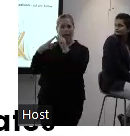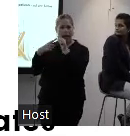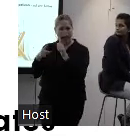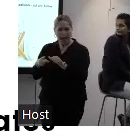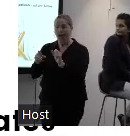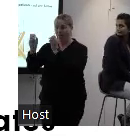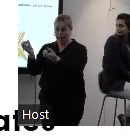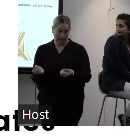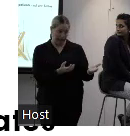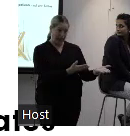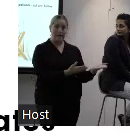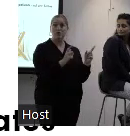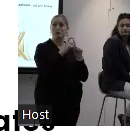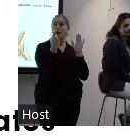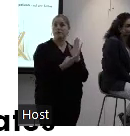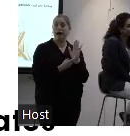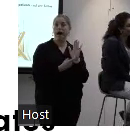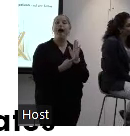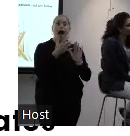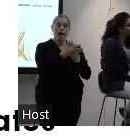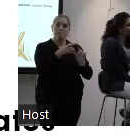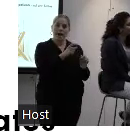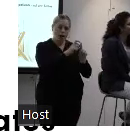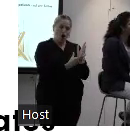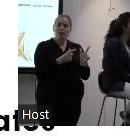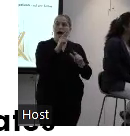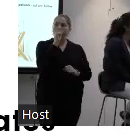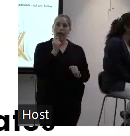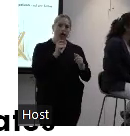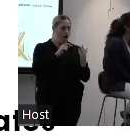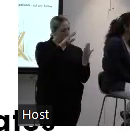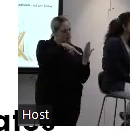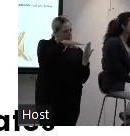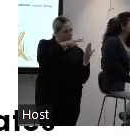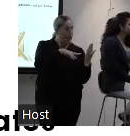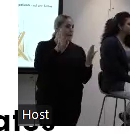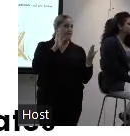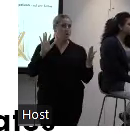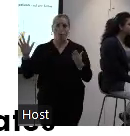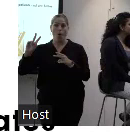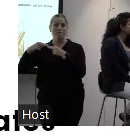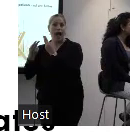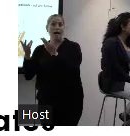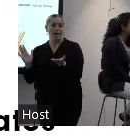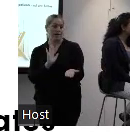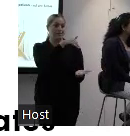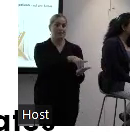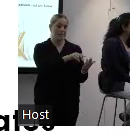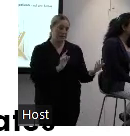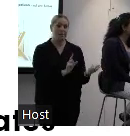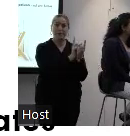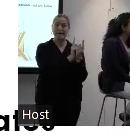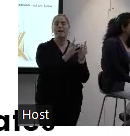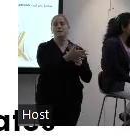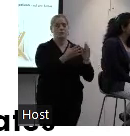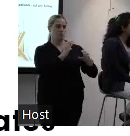with the families on the day because they had all of that valuable information completed beforehand. So it was a proof of concept for further building